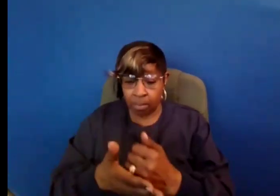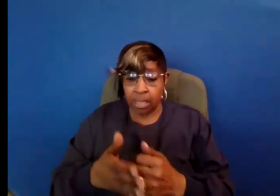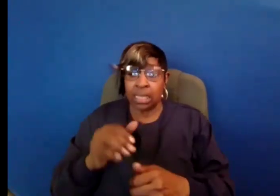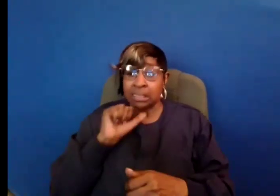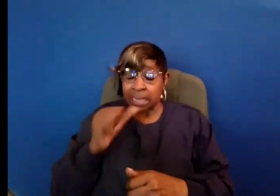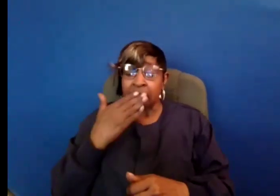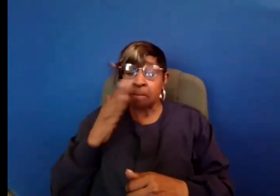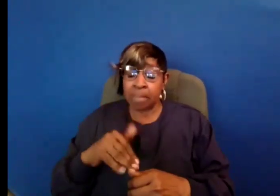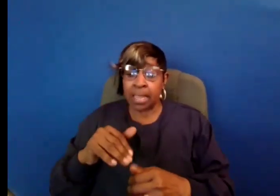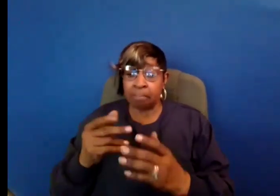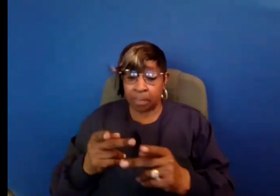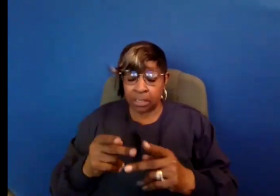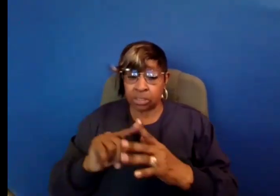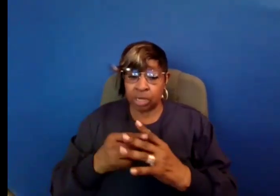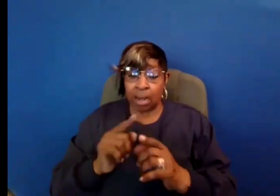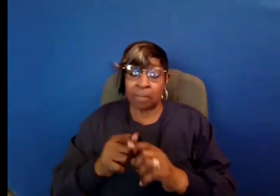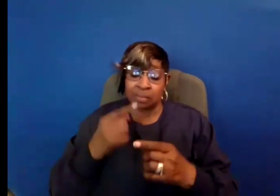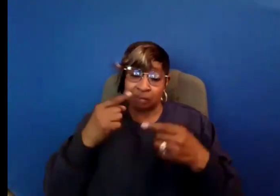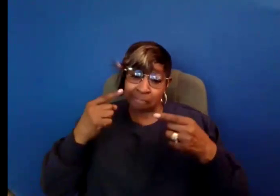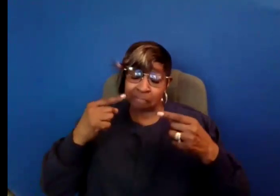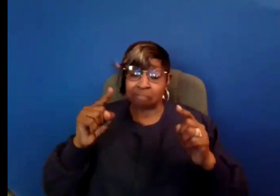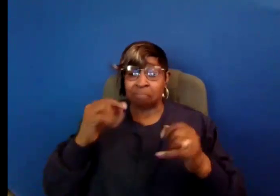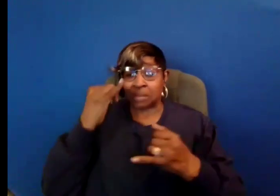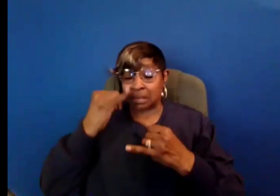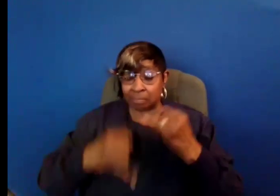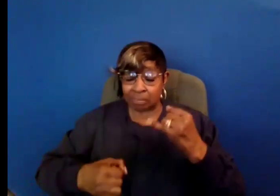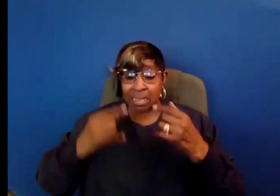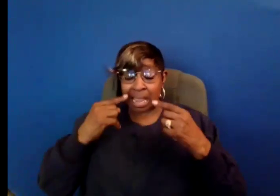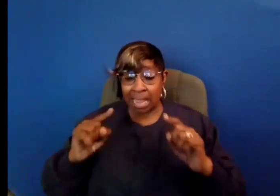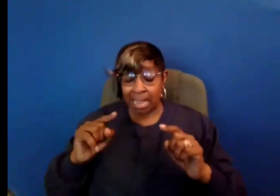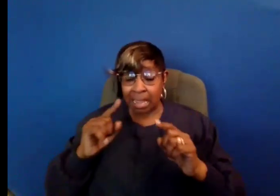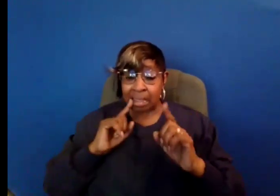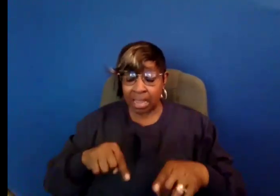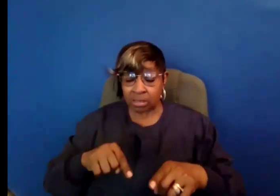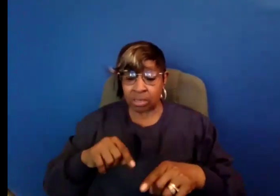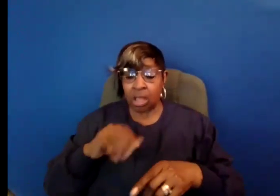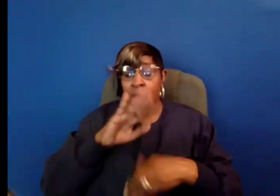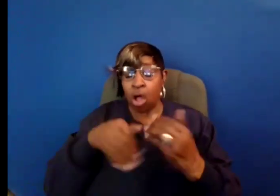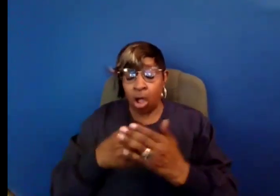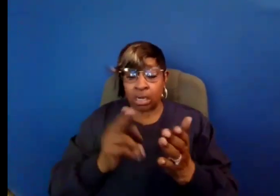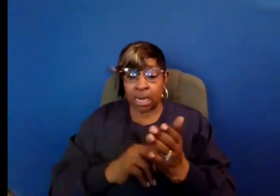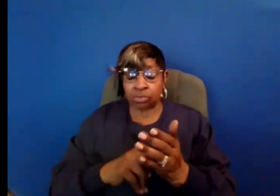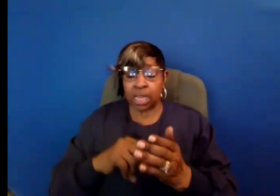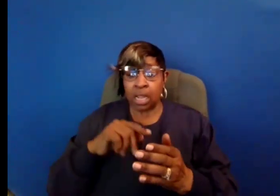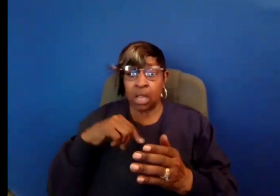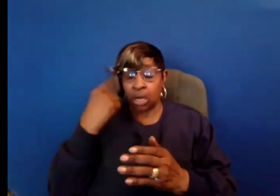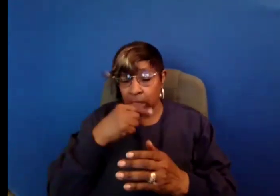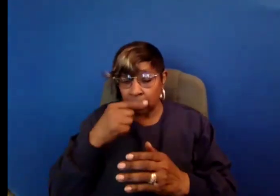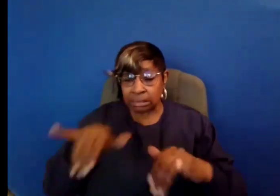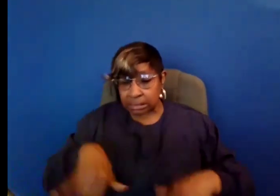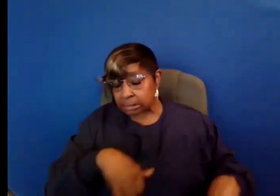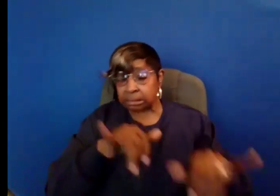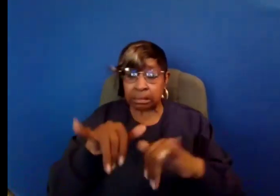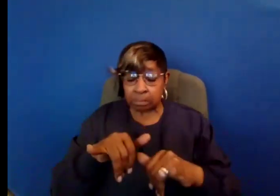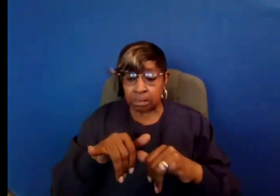answer, though, is that all contracts, even if they look fairly similar, it's best to have an attorney either draft